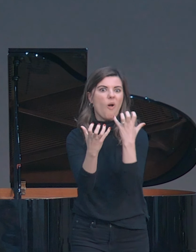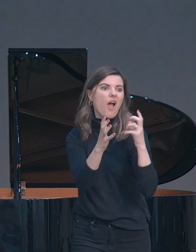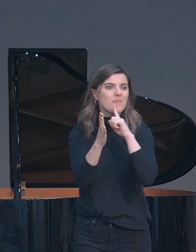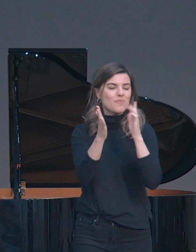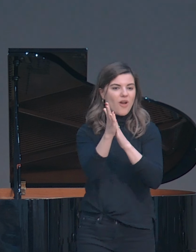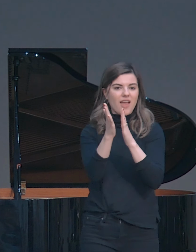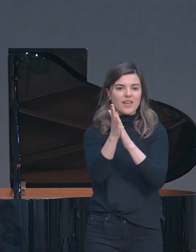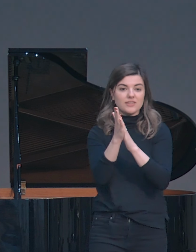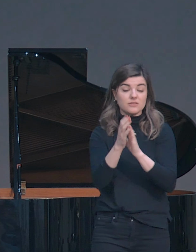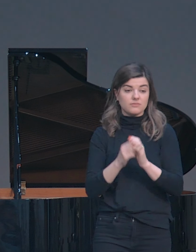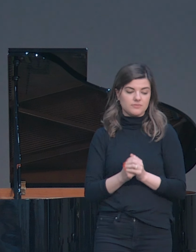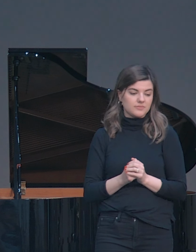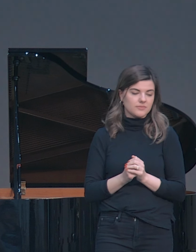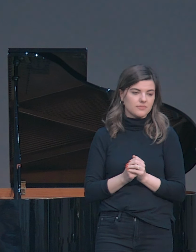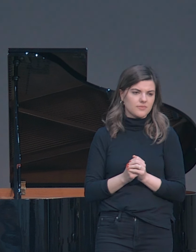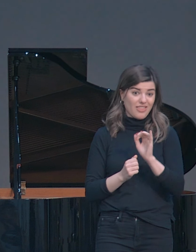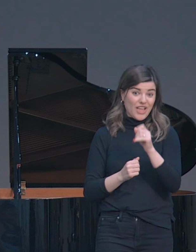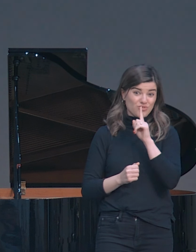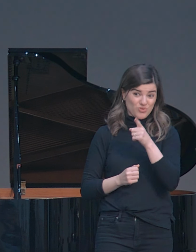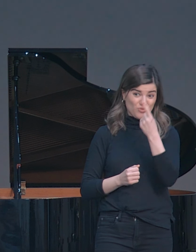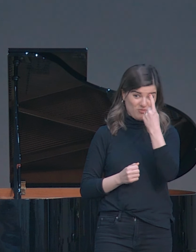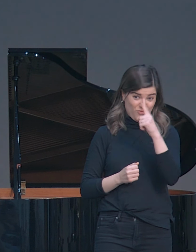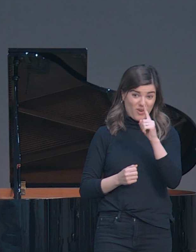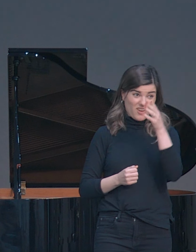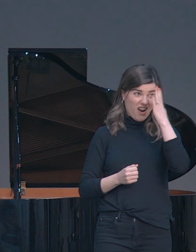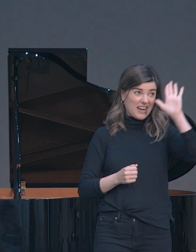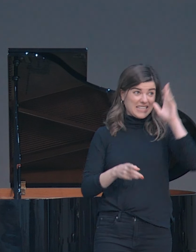You know, that can be true for the people of God as well.